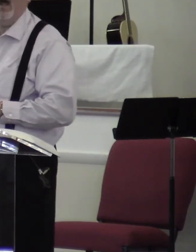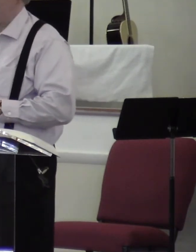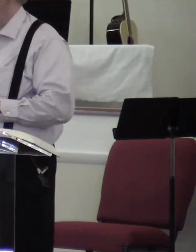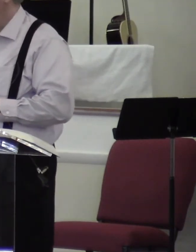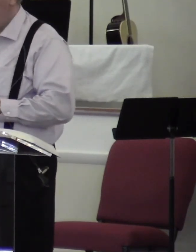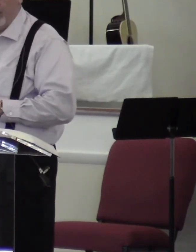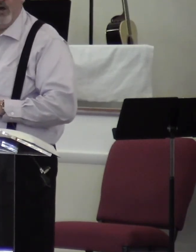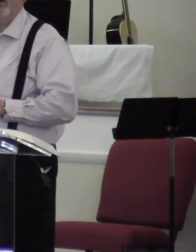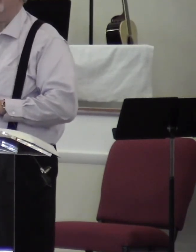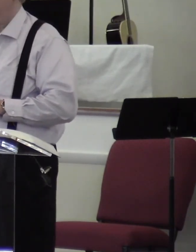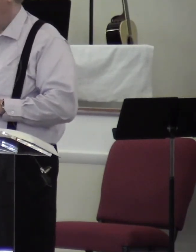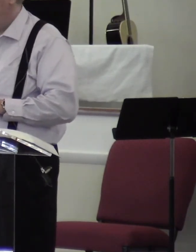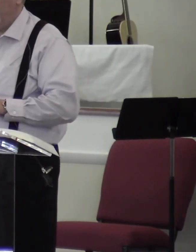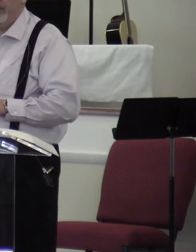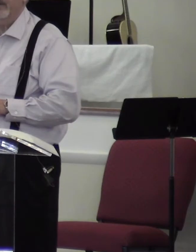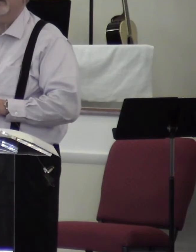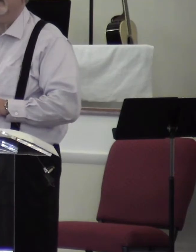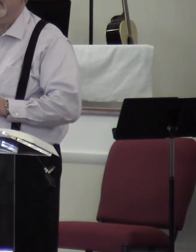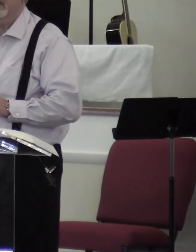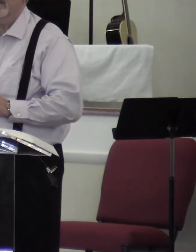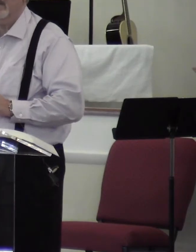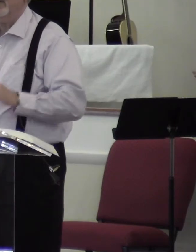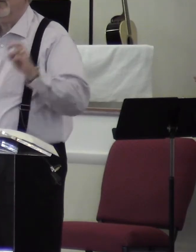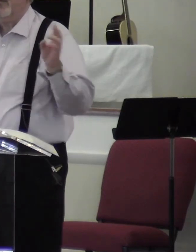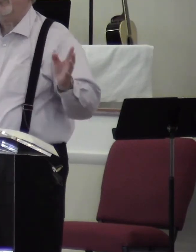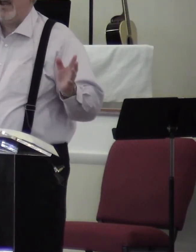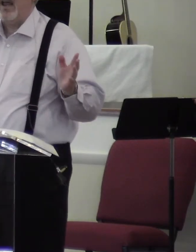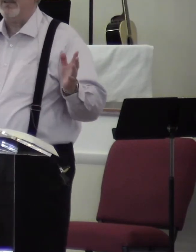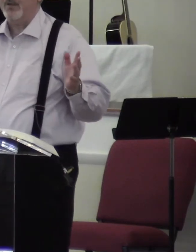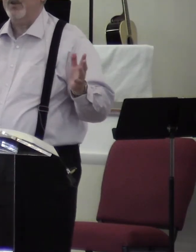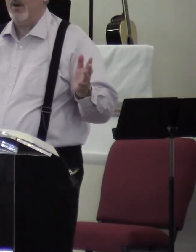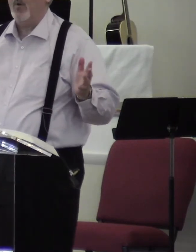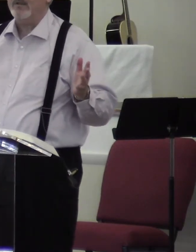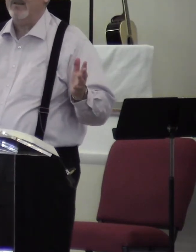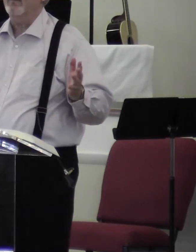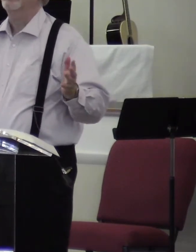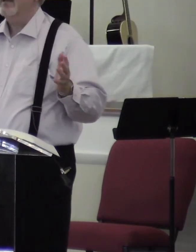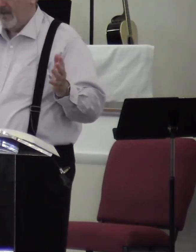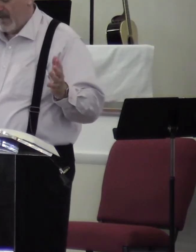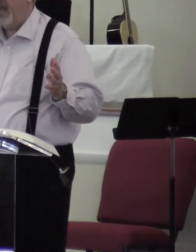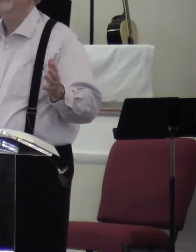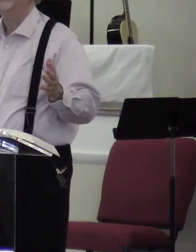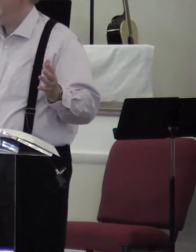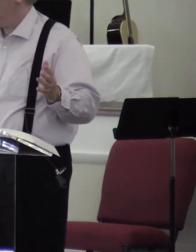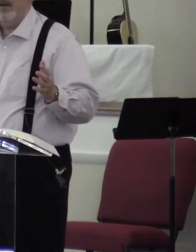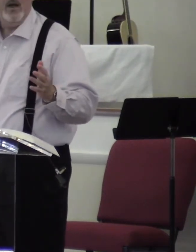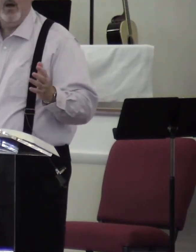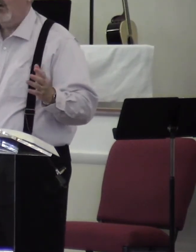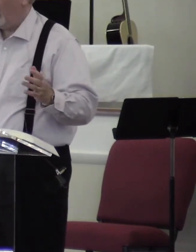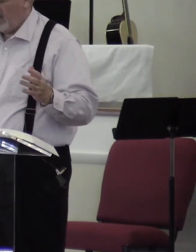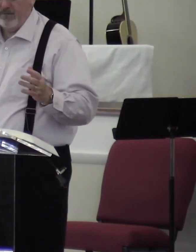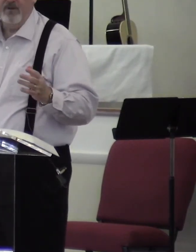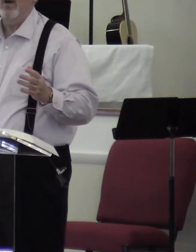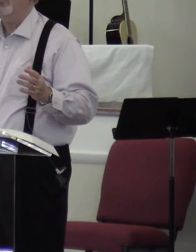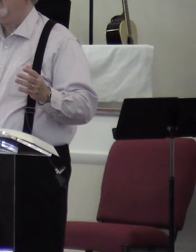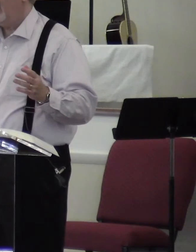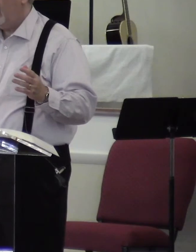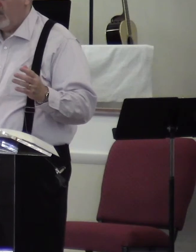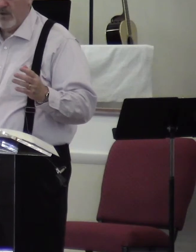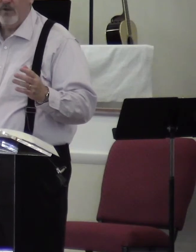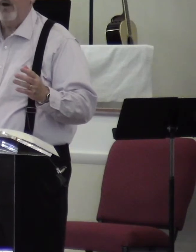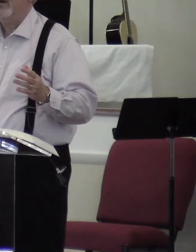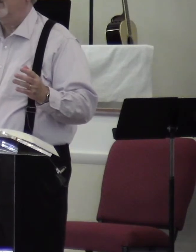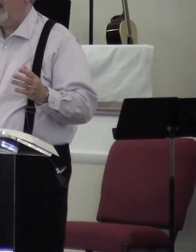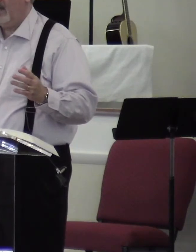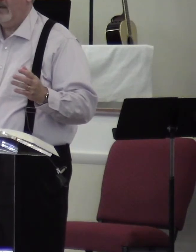Or I don't know what you're talking about, preacher. Those are the three answers you can always give me. Yes, no, or I have no